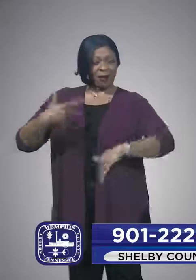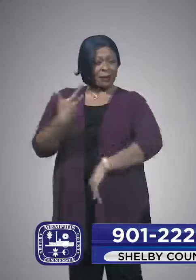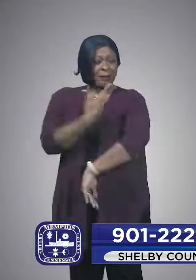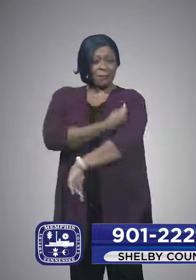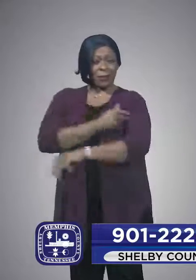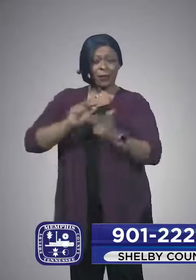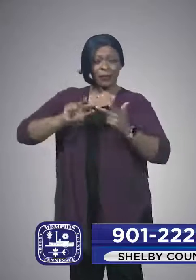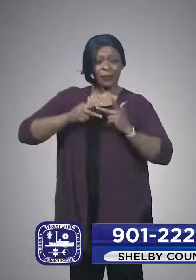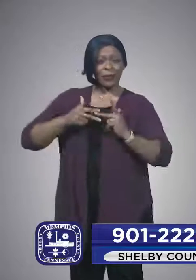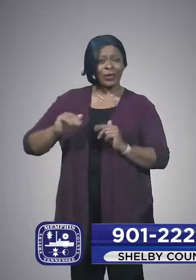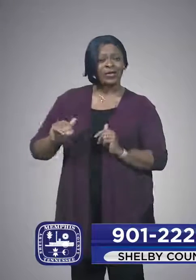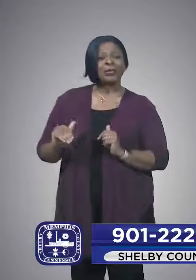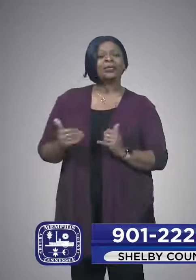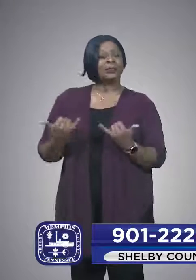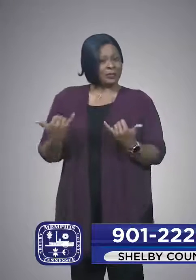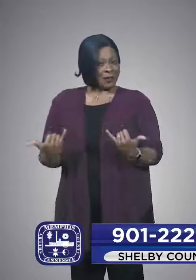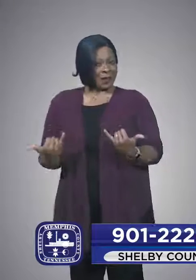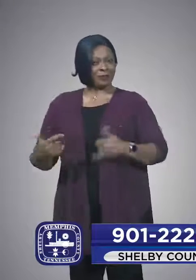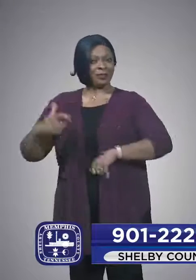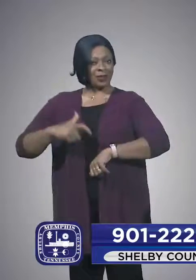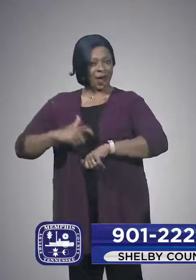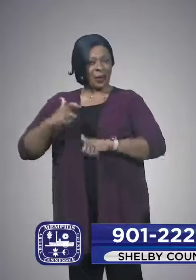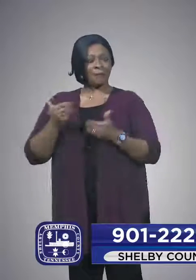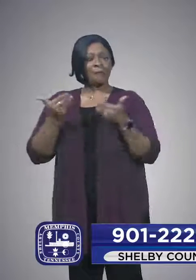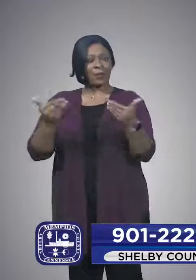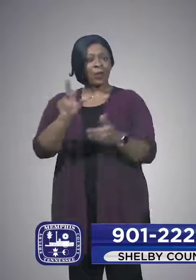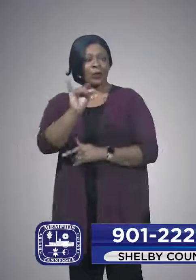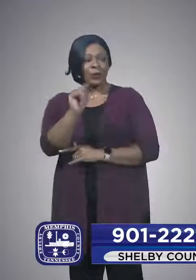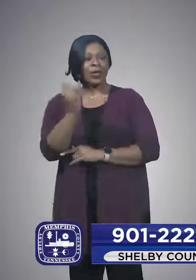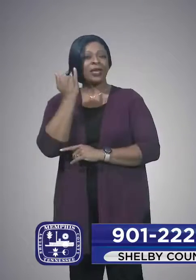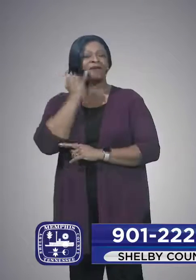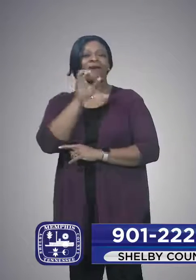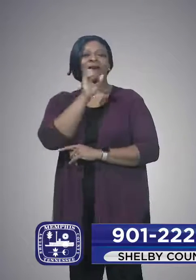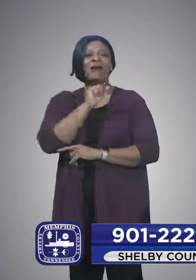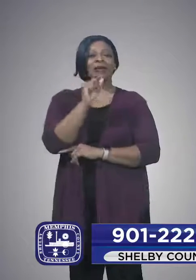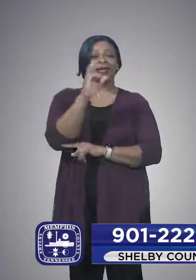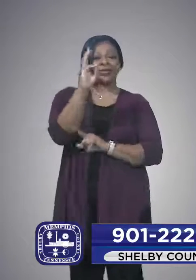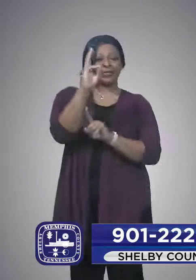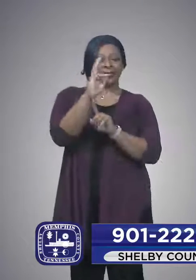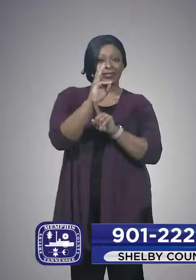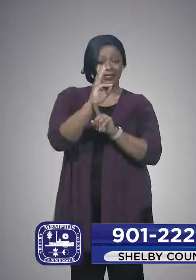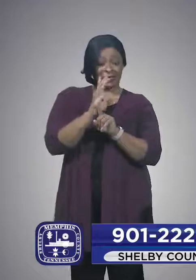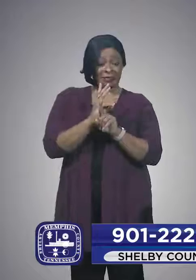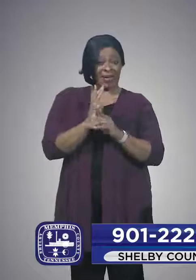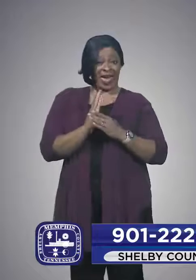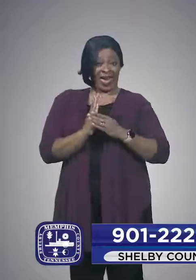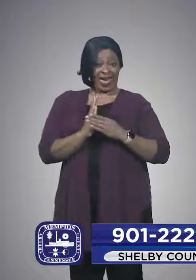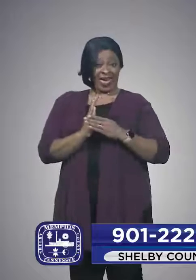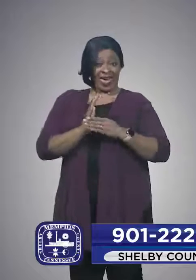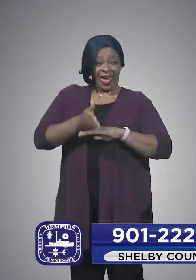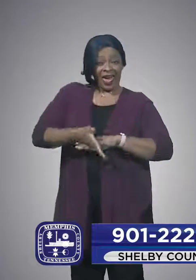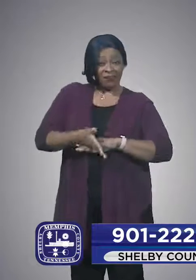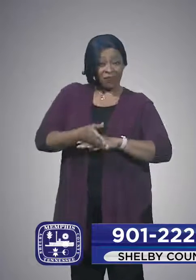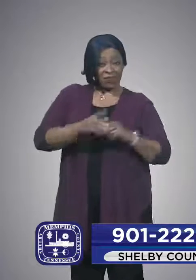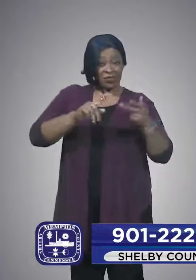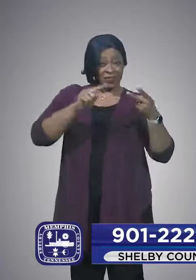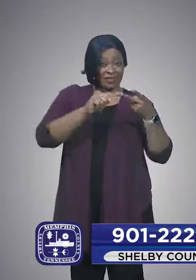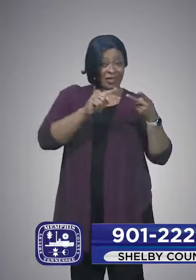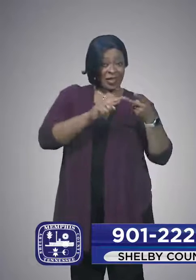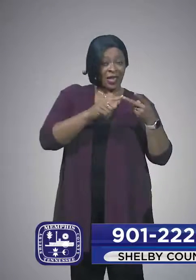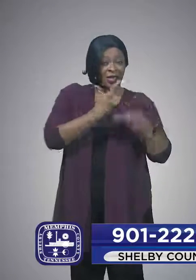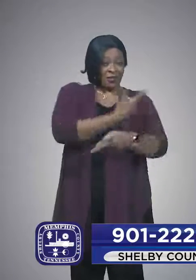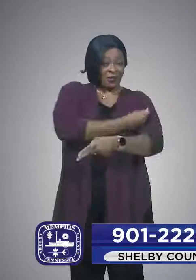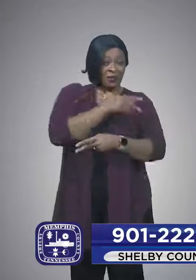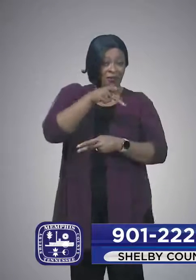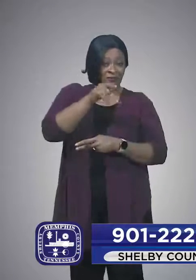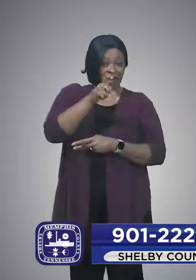booster dose yet, now is the time to do it if you are at least 6 months out if you had Moderna or Pfizer,